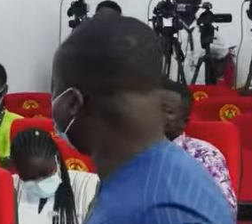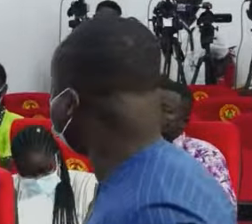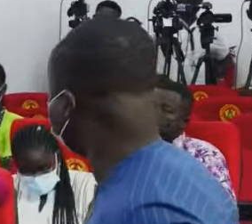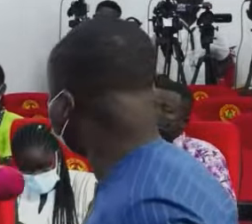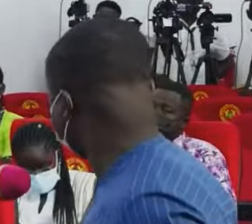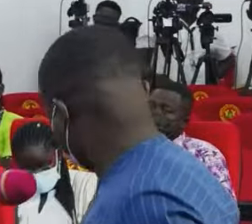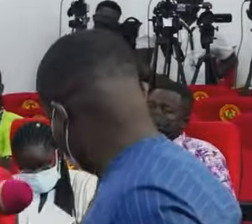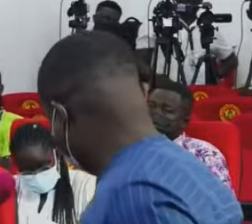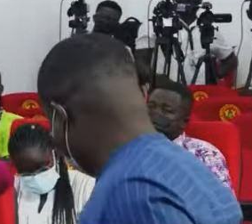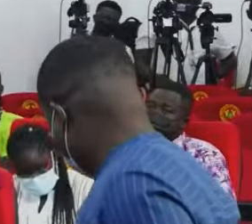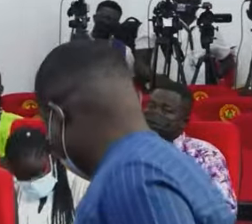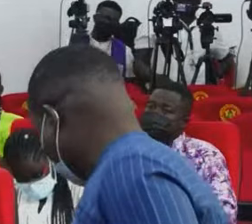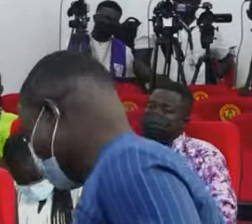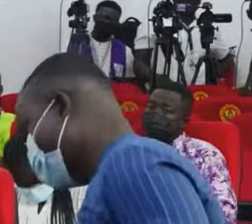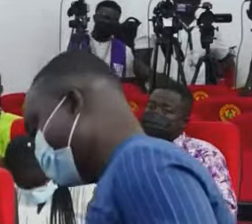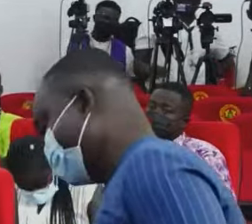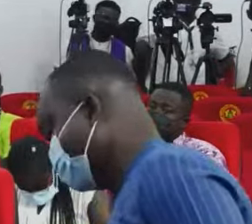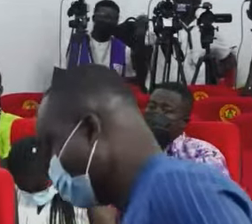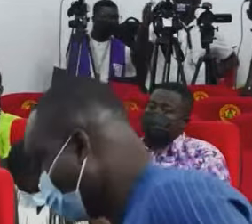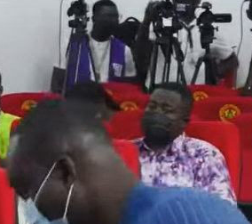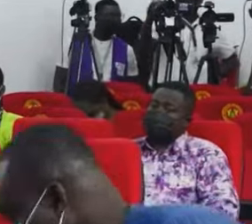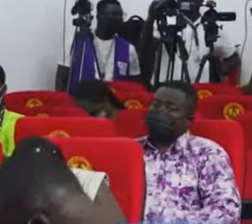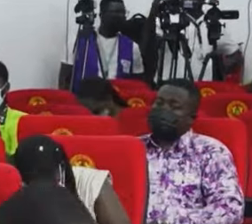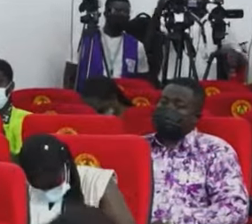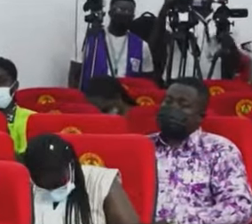maritime university.